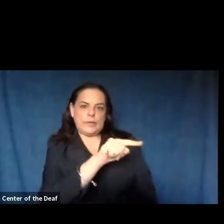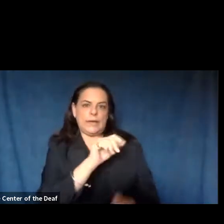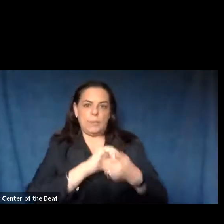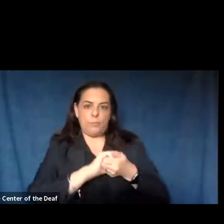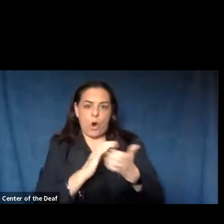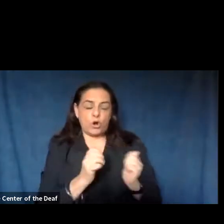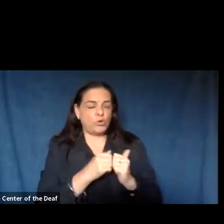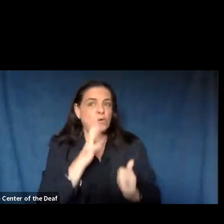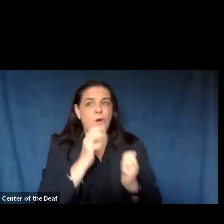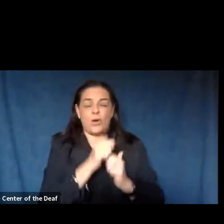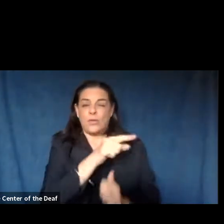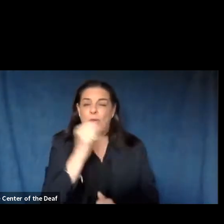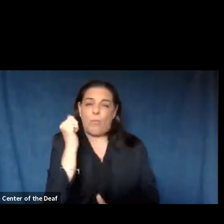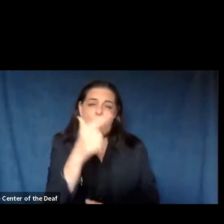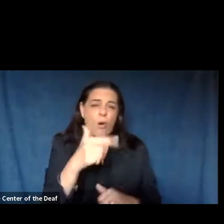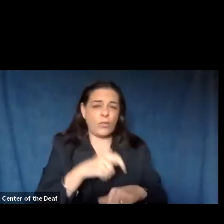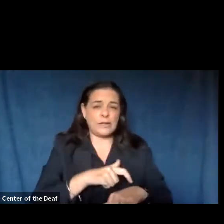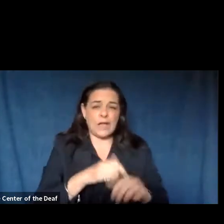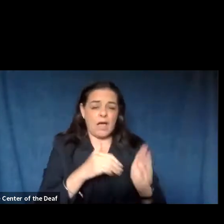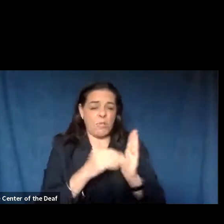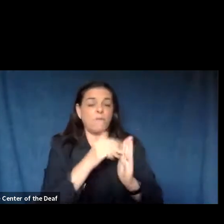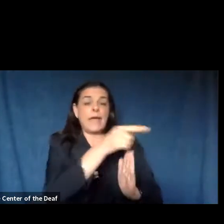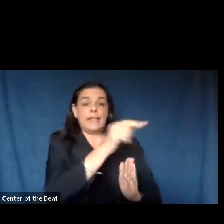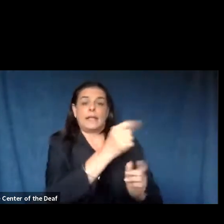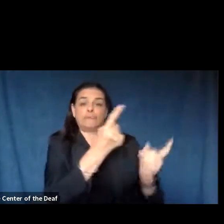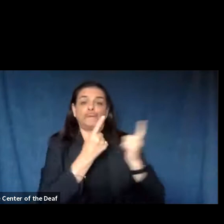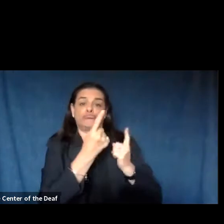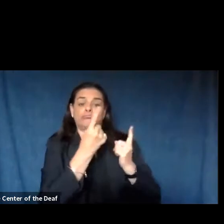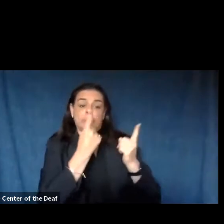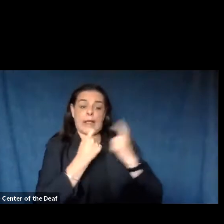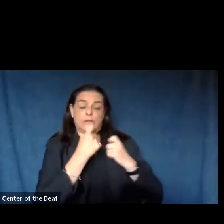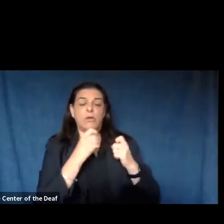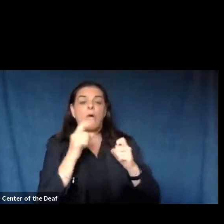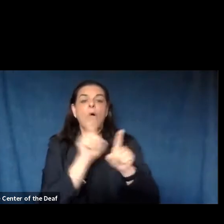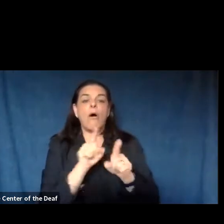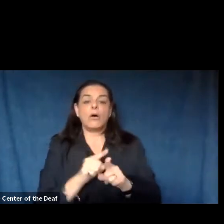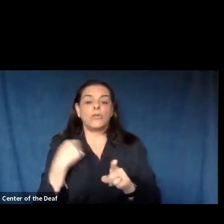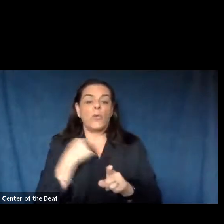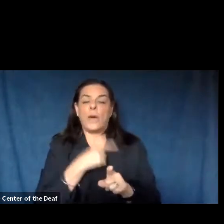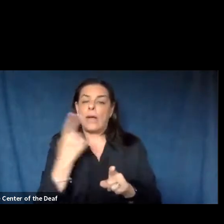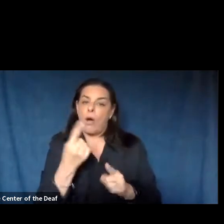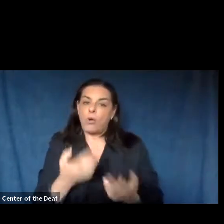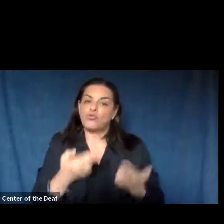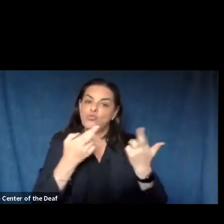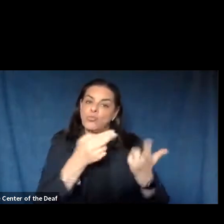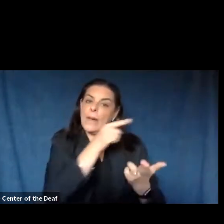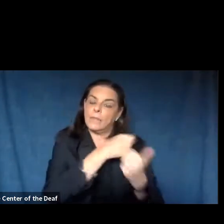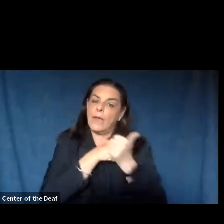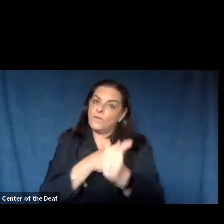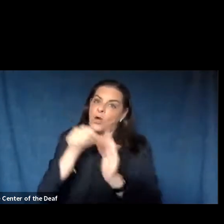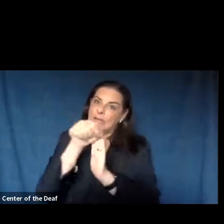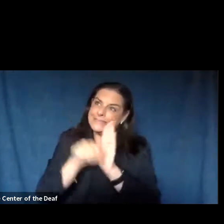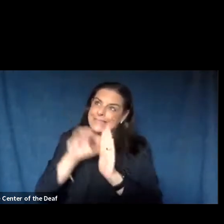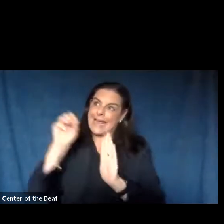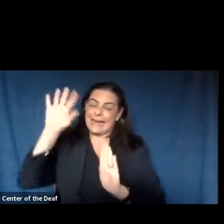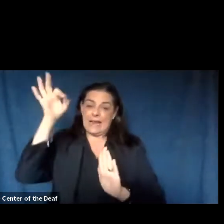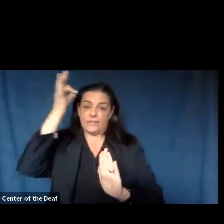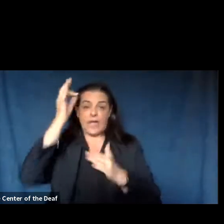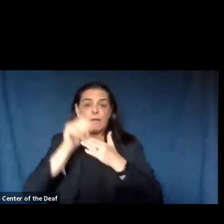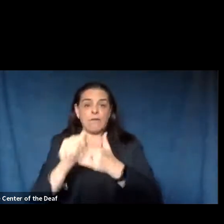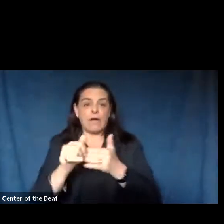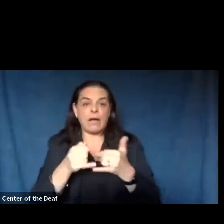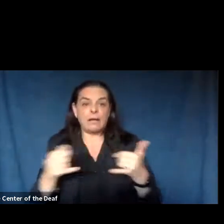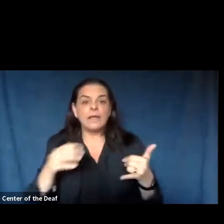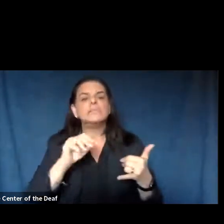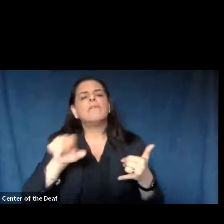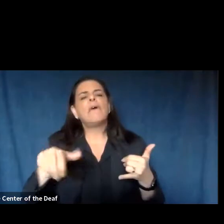time, and they can come to us with questions. We also always recommend that they follow the state and federal guidance and their other